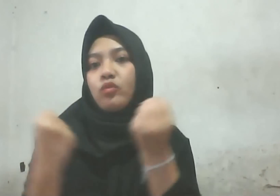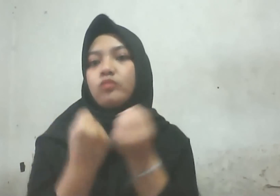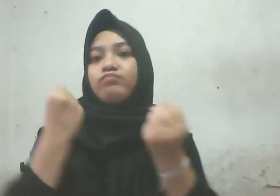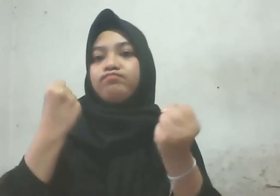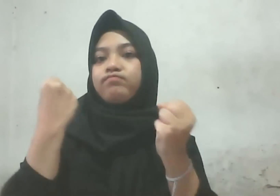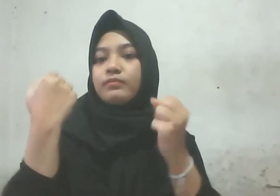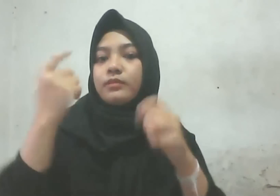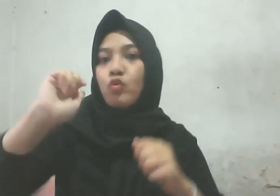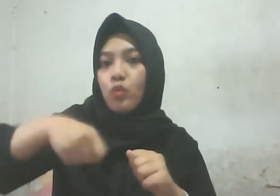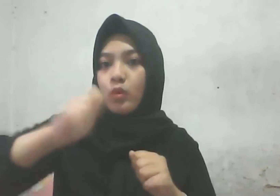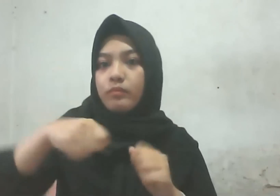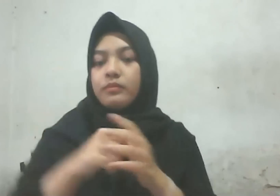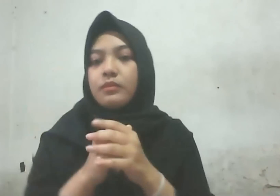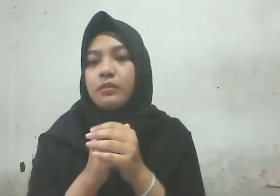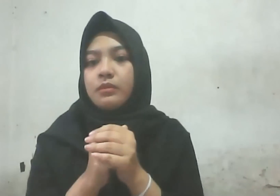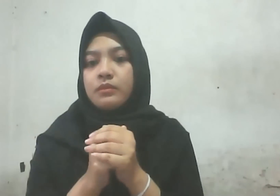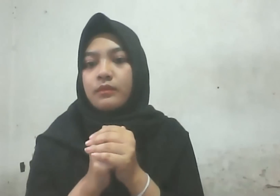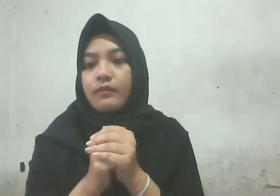we need to get as much of that,